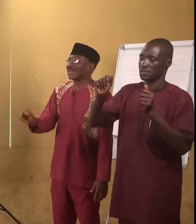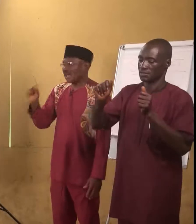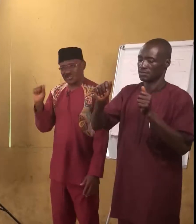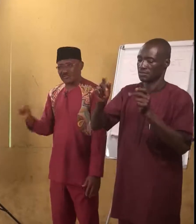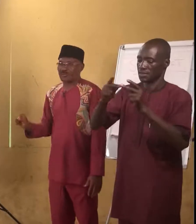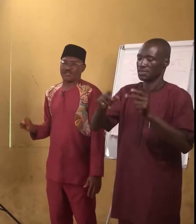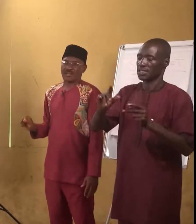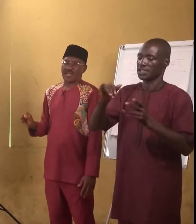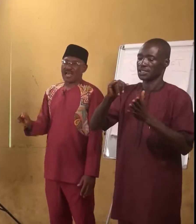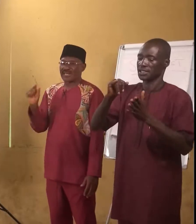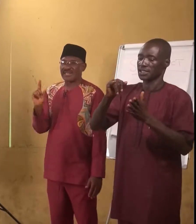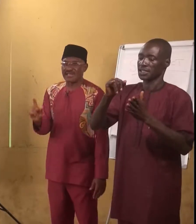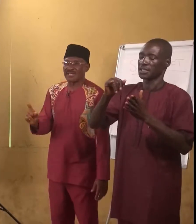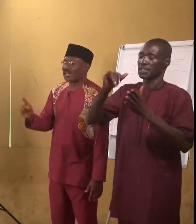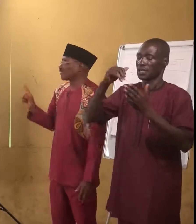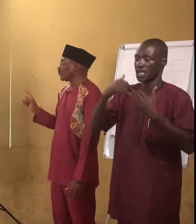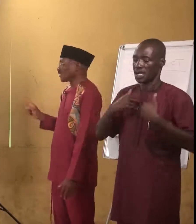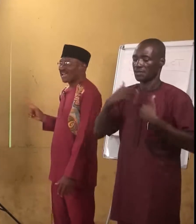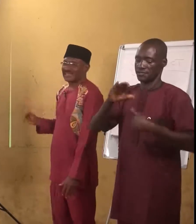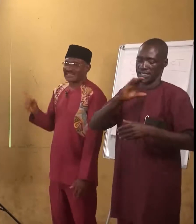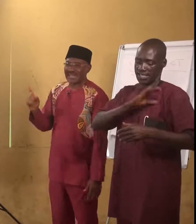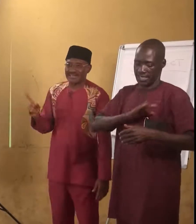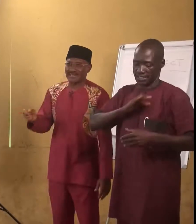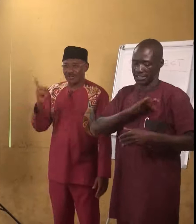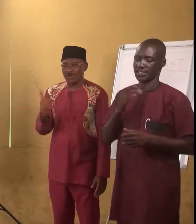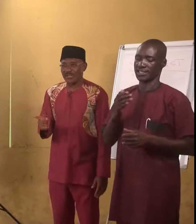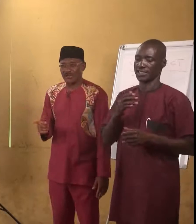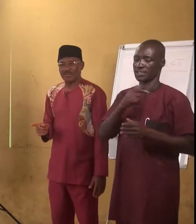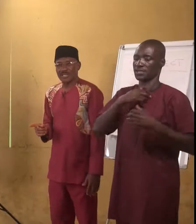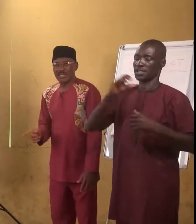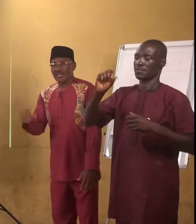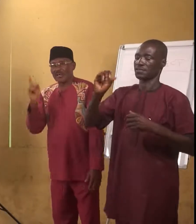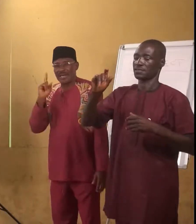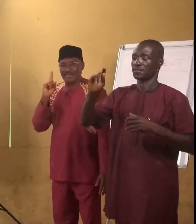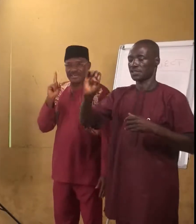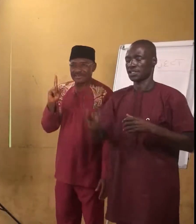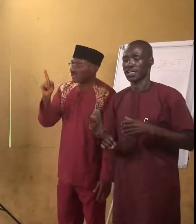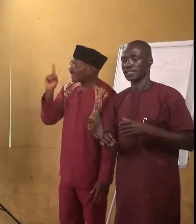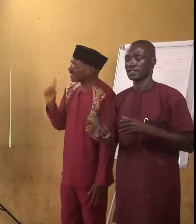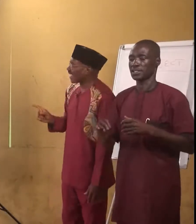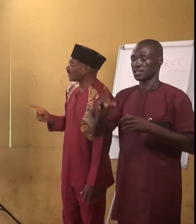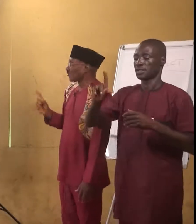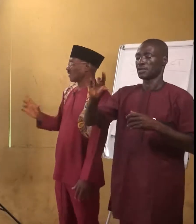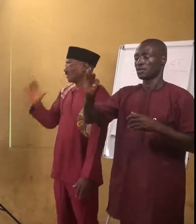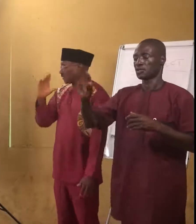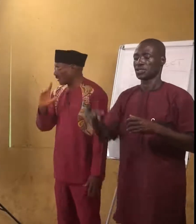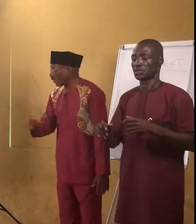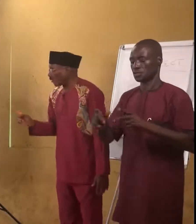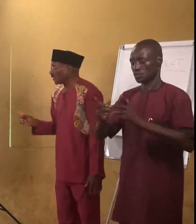has an attribute. And I named the attribute. I said site, location. I said size of